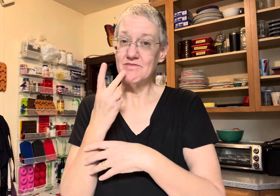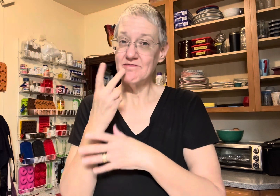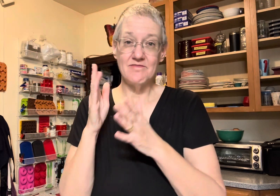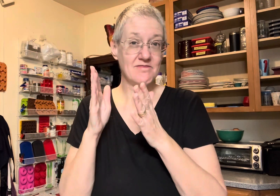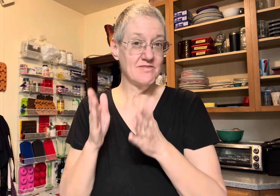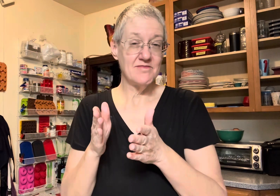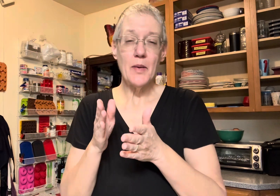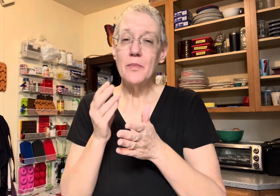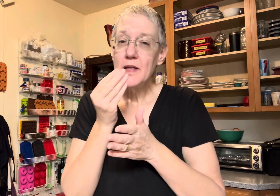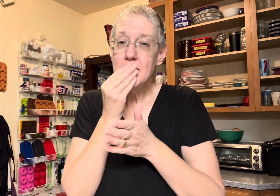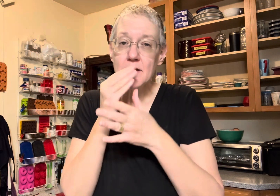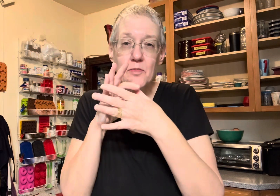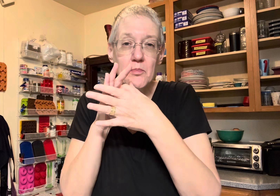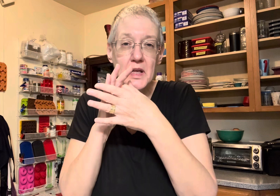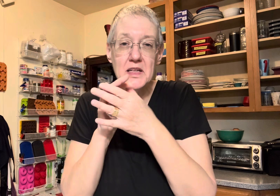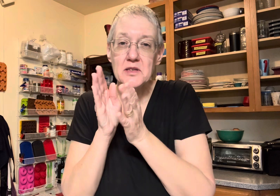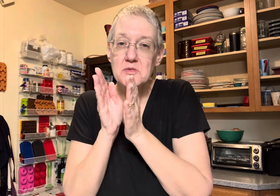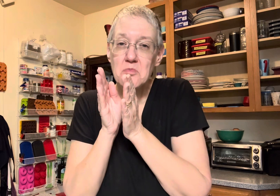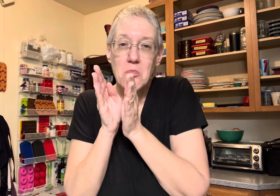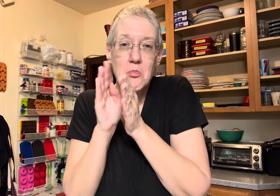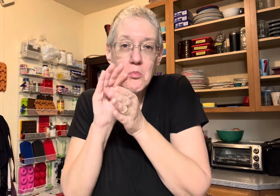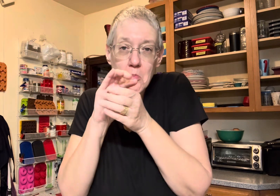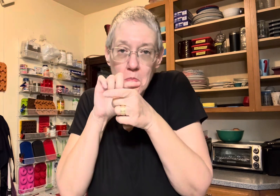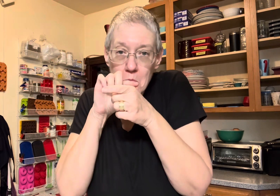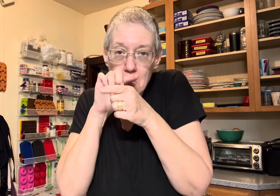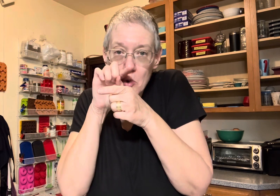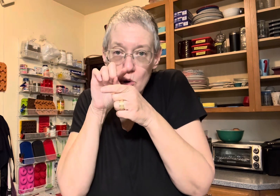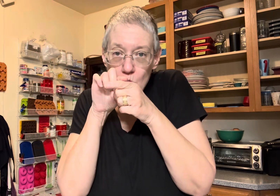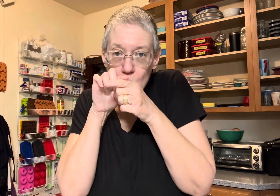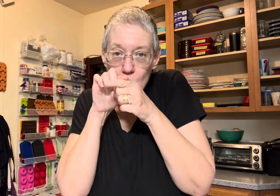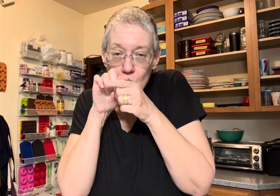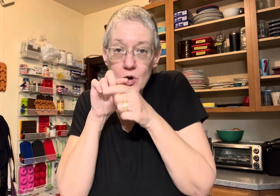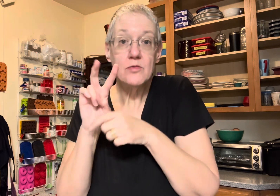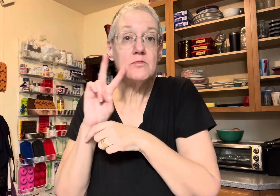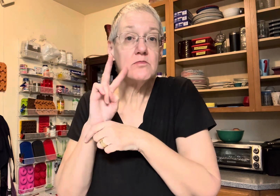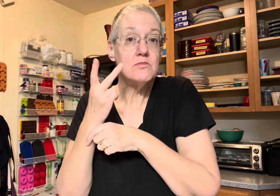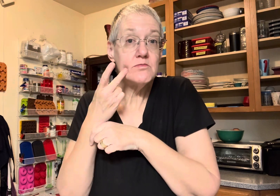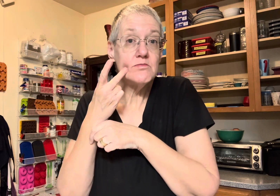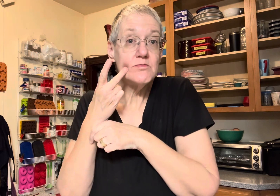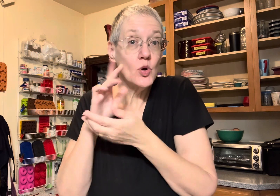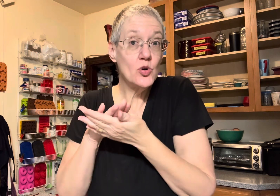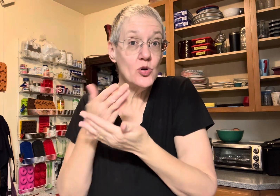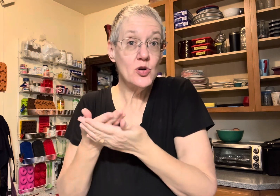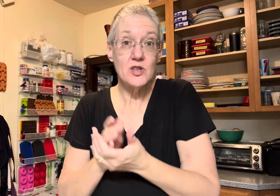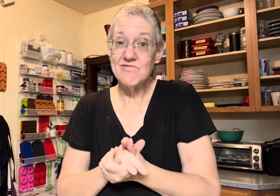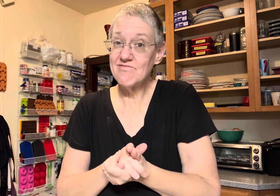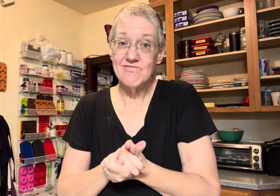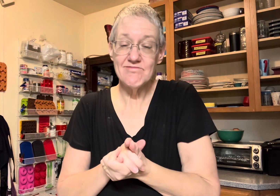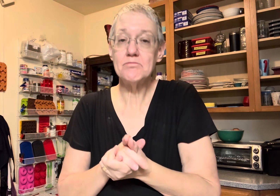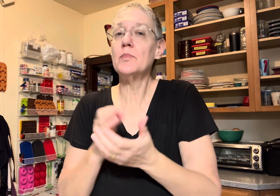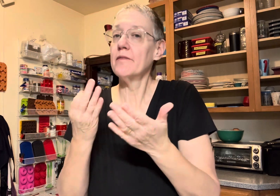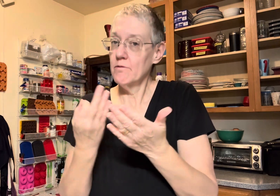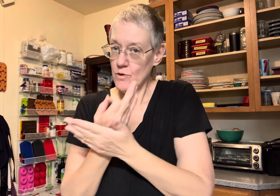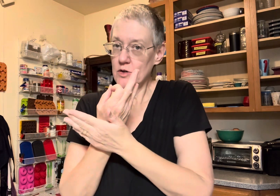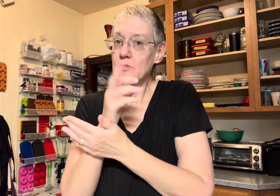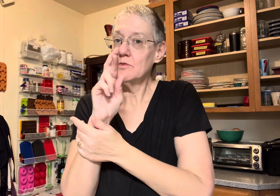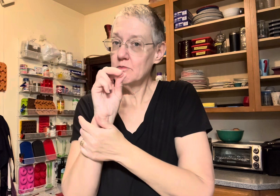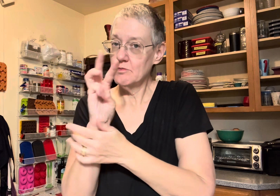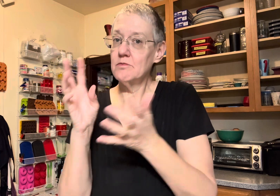Because he's not a big meat and vegetable person. He eats tiny portions of meat and he hates cooked vegetables, but